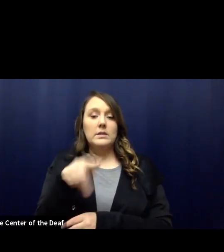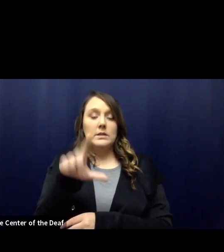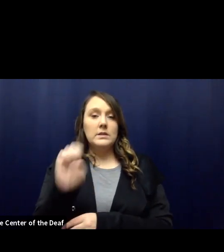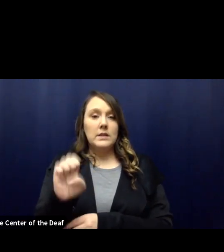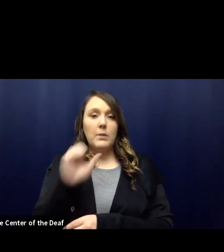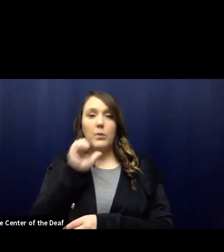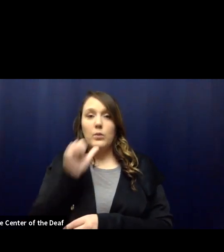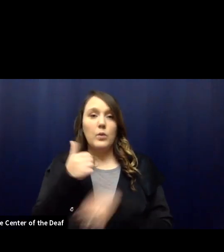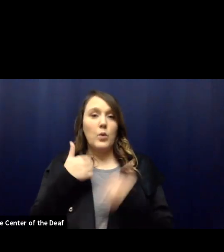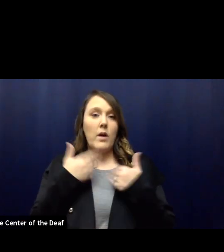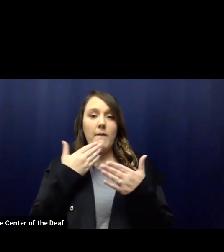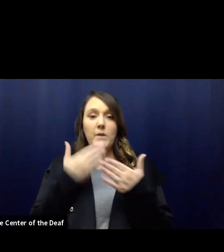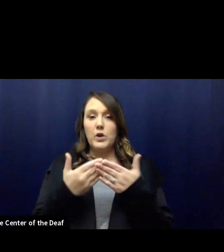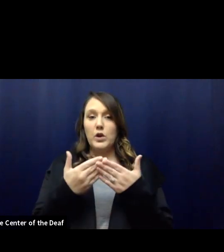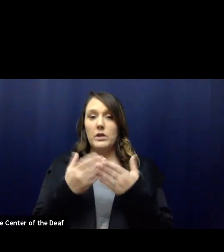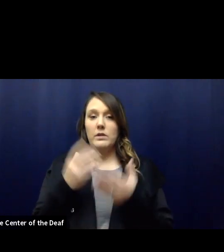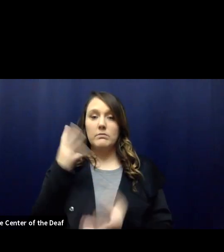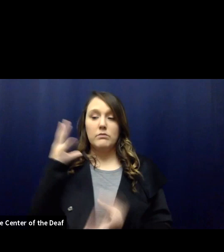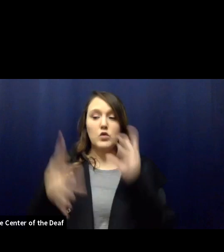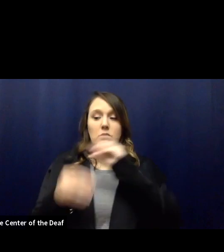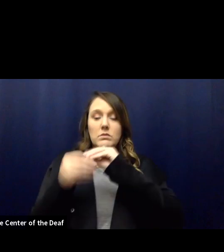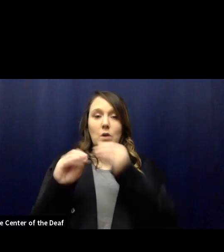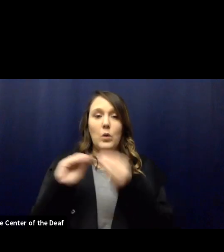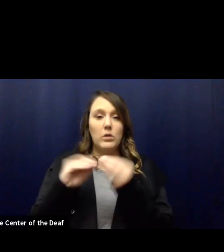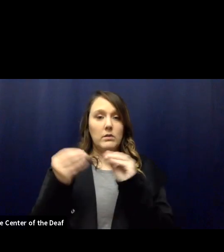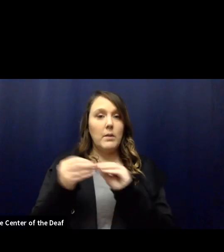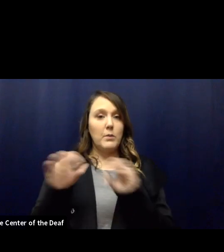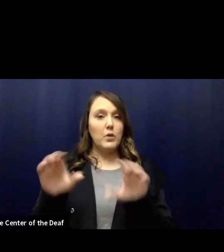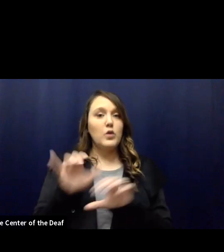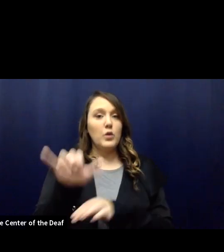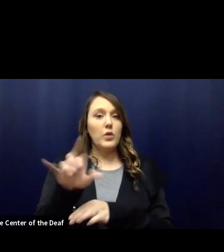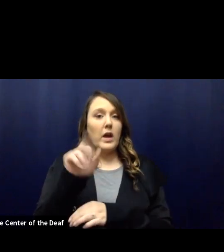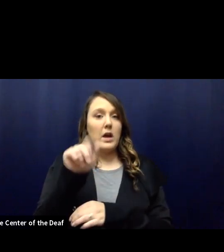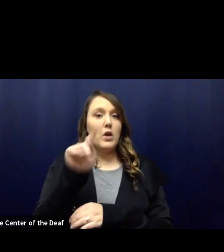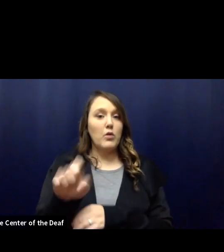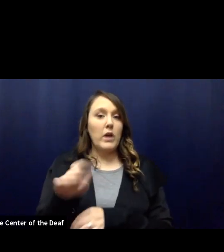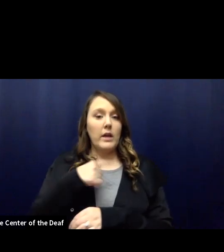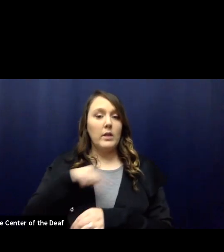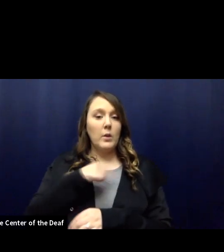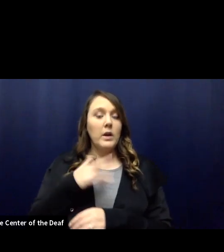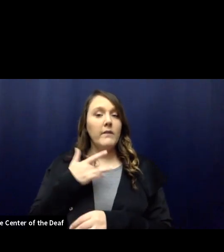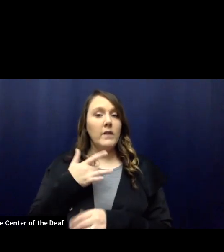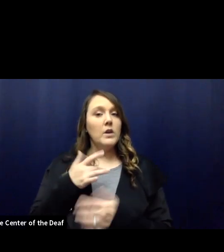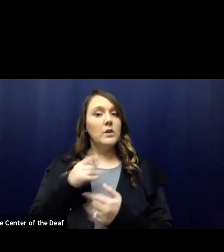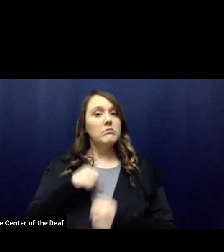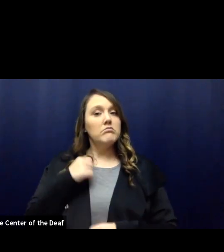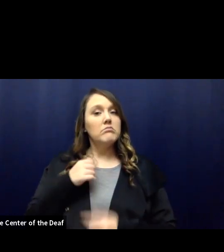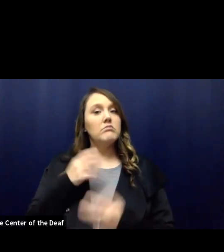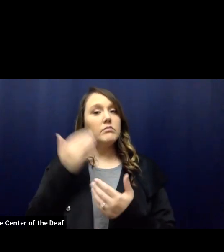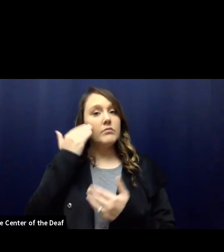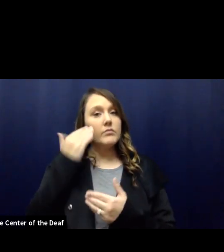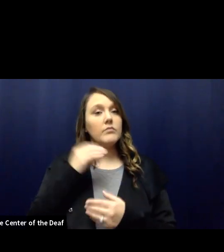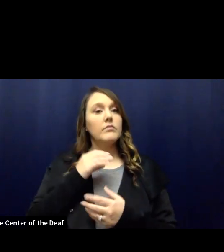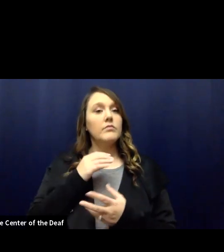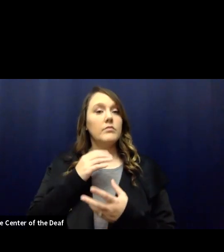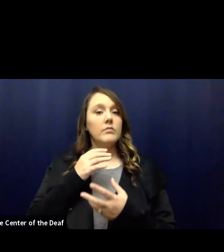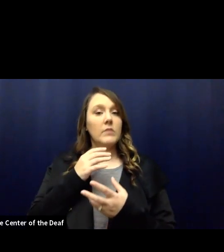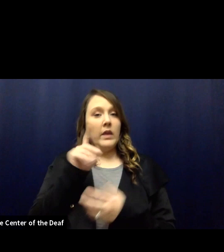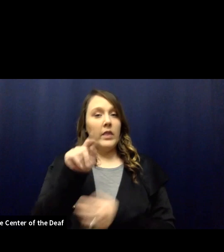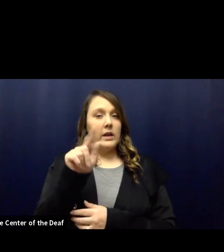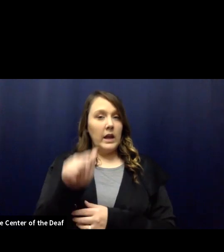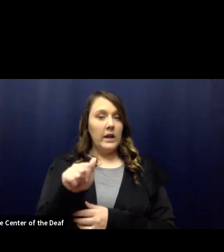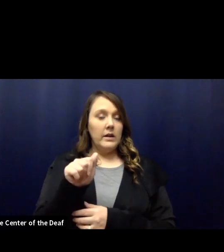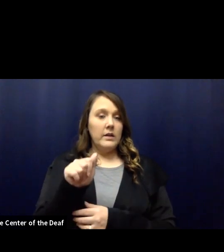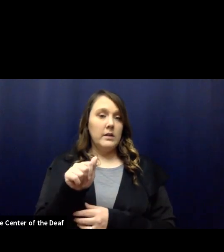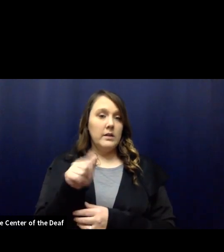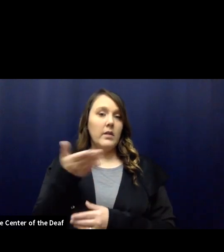good denominator for doing that rate locally that we feel really good and confident in the data integrity there.